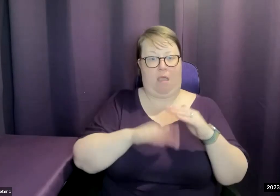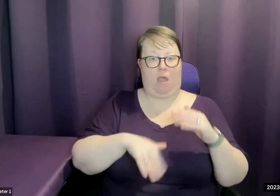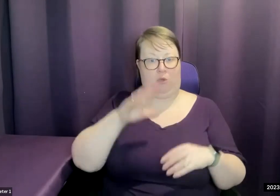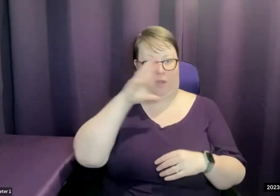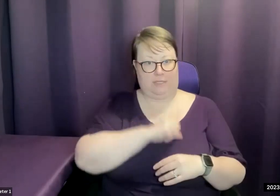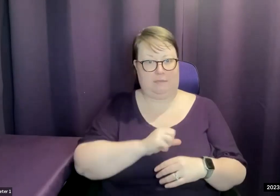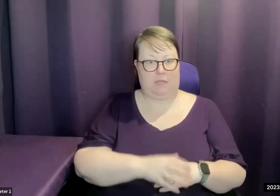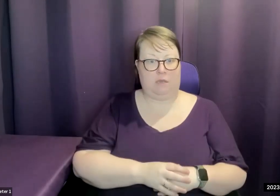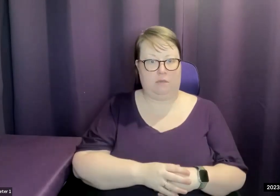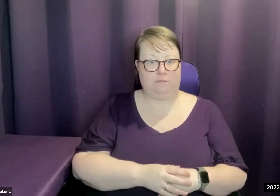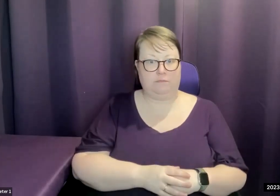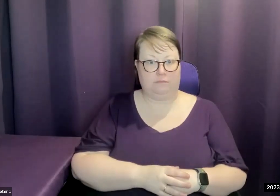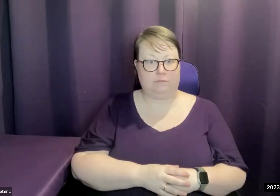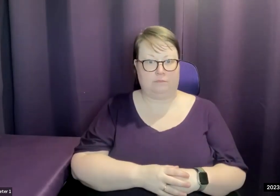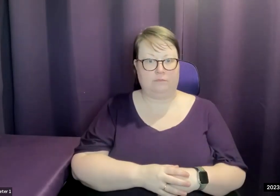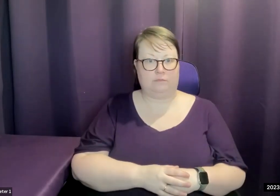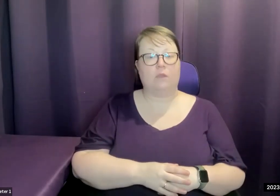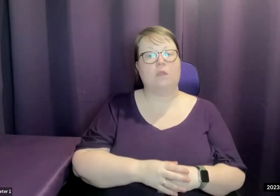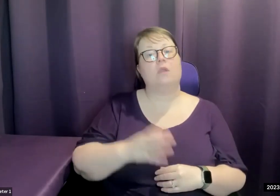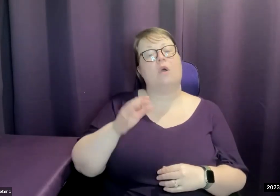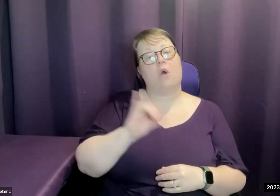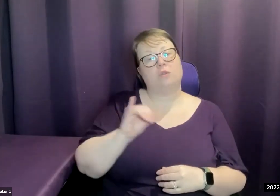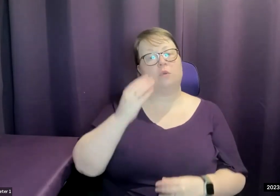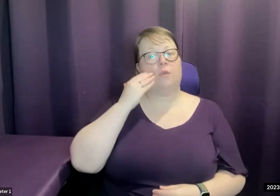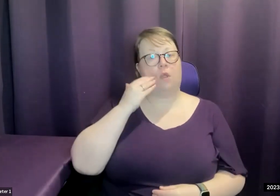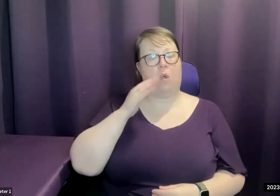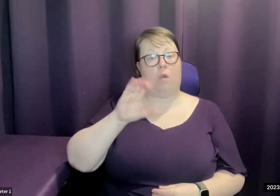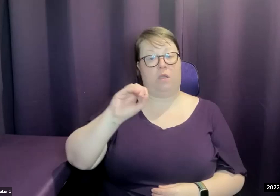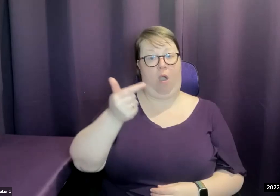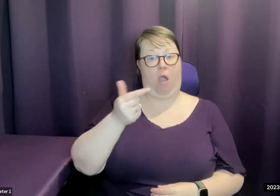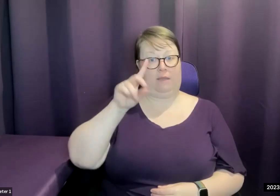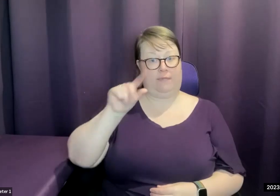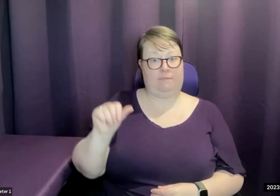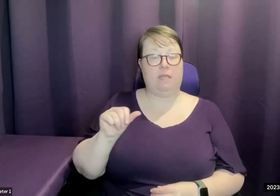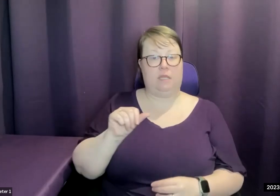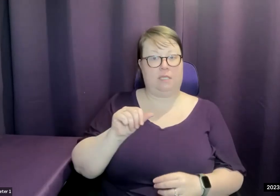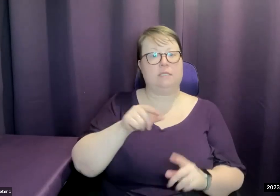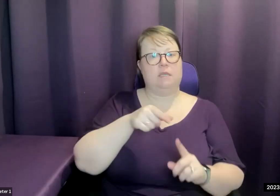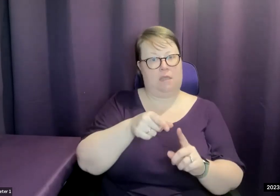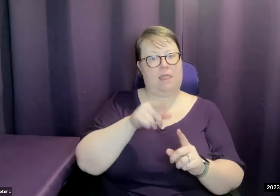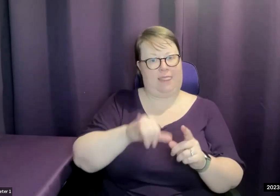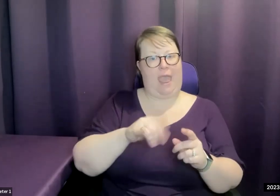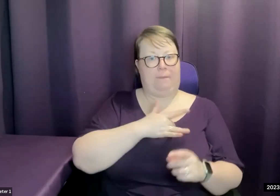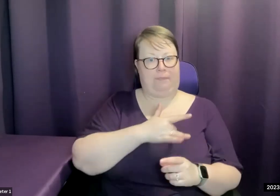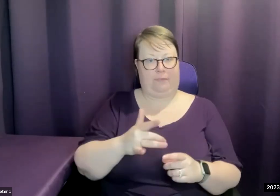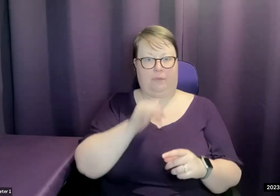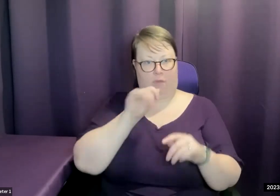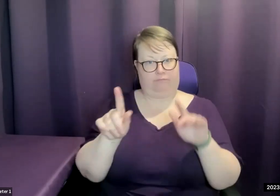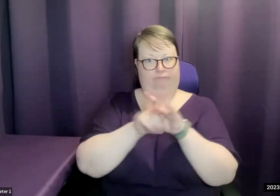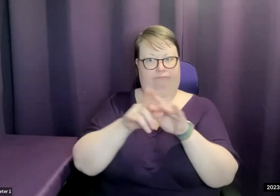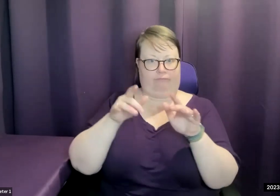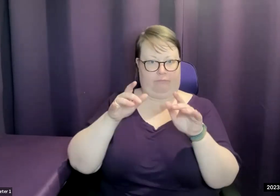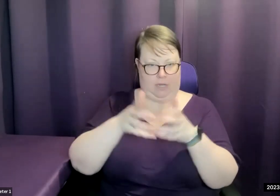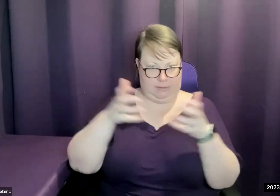We also know that learners with cognitive disabilities score lower on standardized assessments and take a longer time to graduate, but ultimately match into